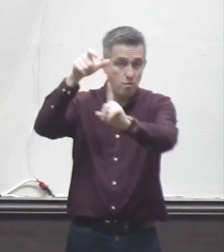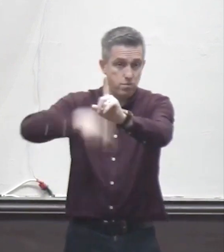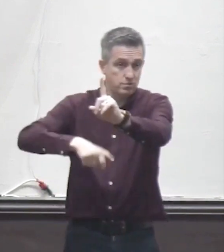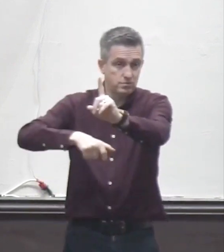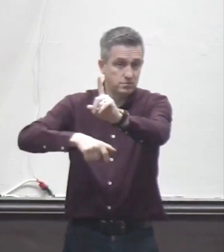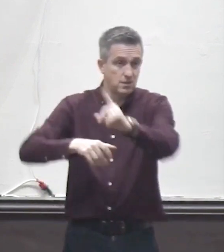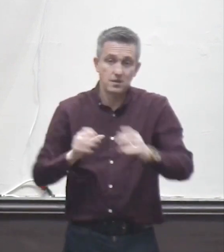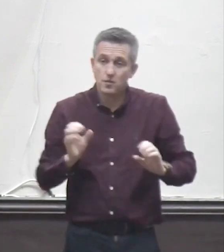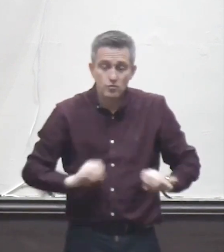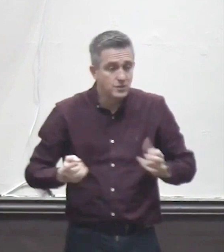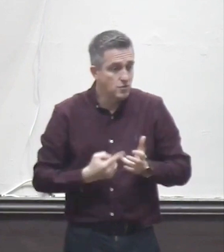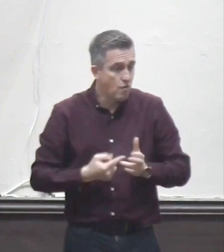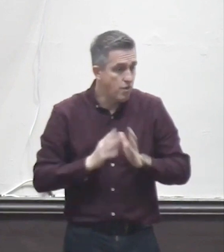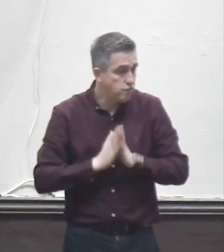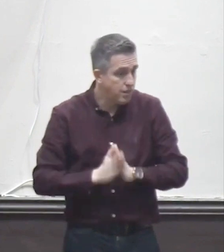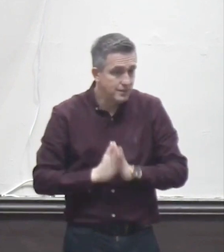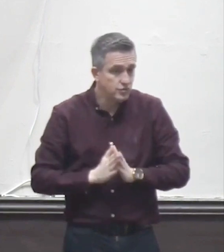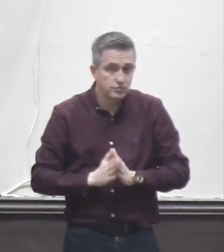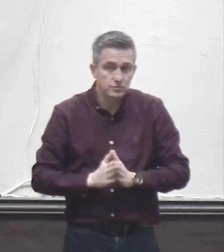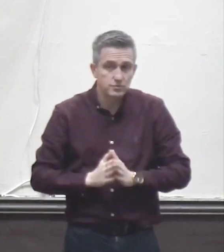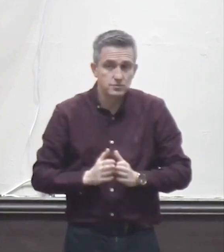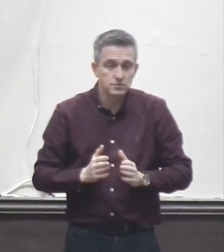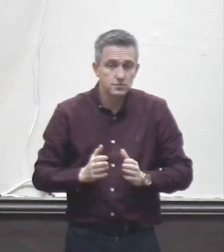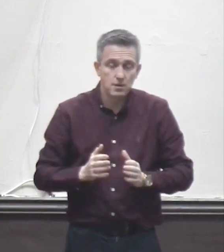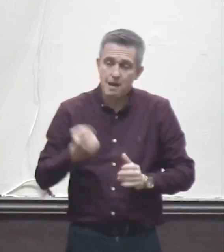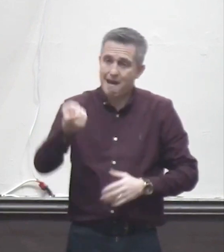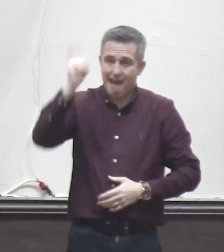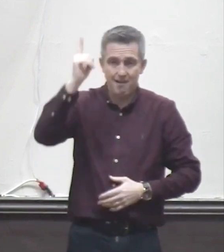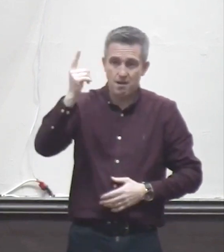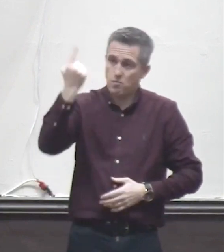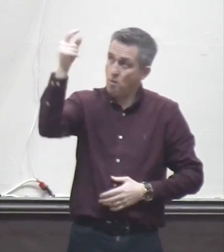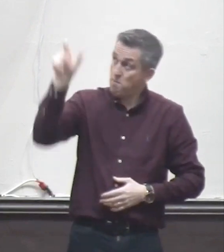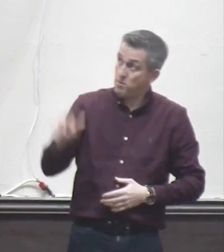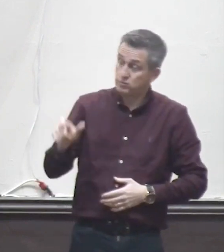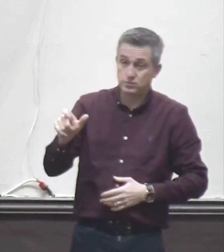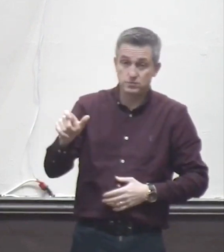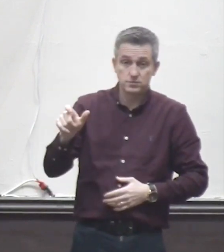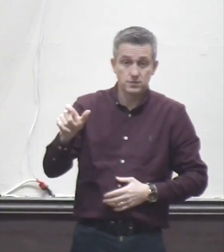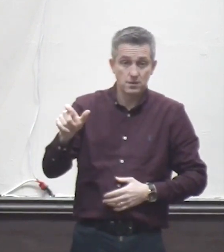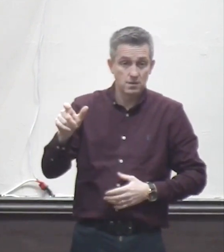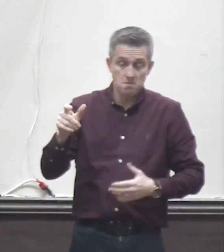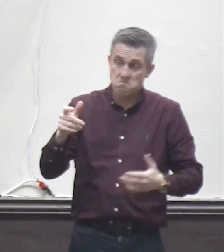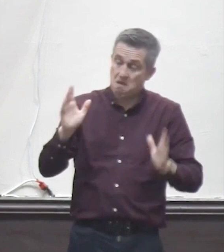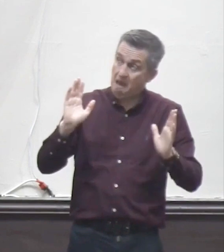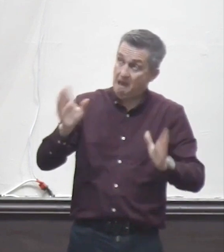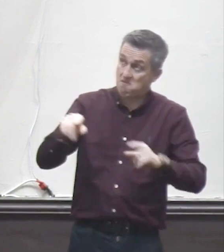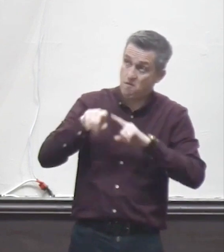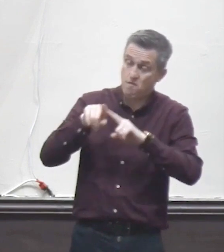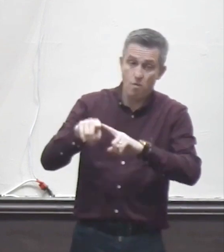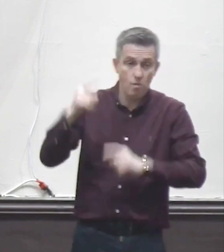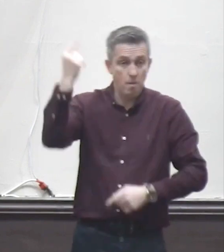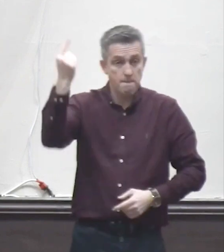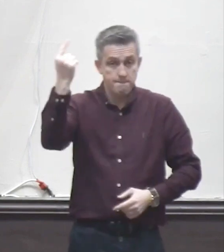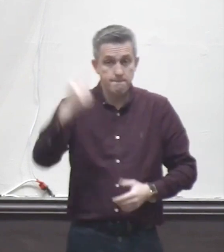Jal. Allah Azza wa Jal is alone in His likeness. And He is the way it suits His majesty.